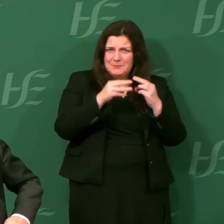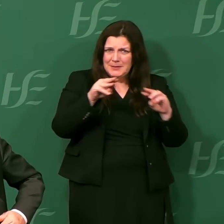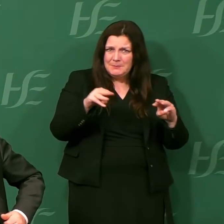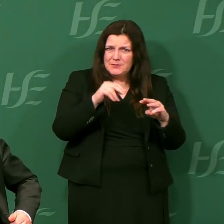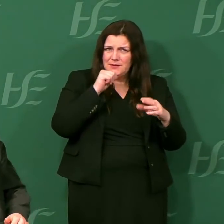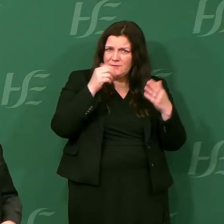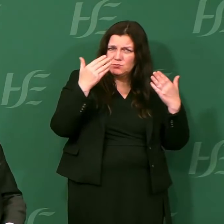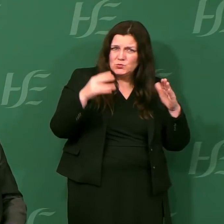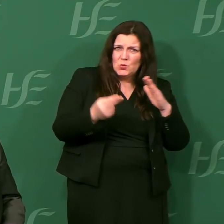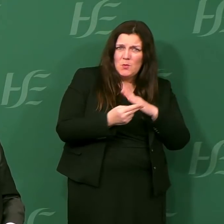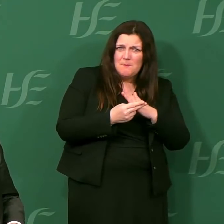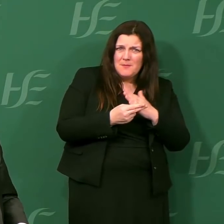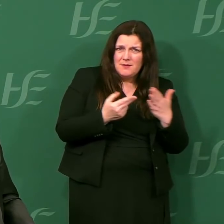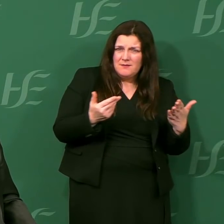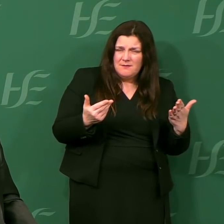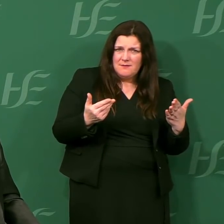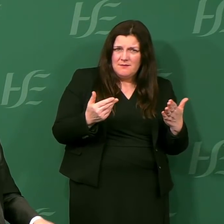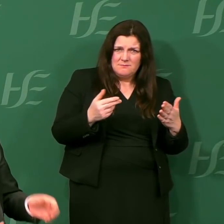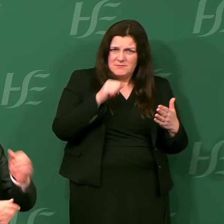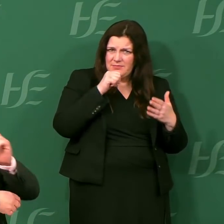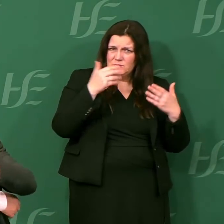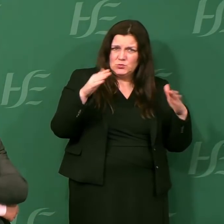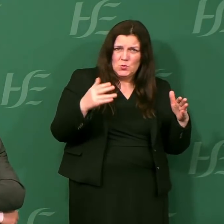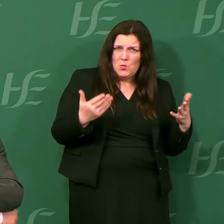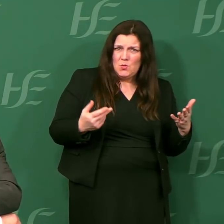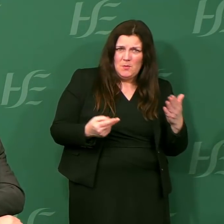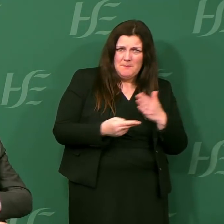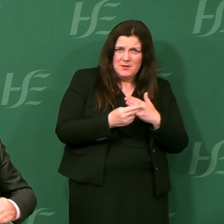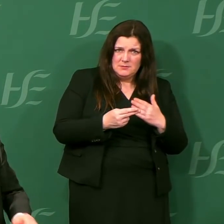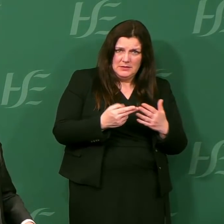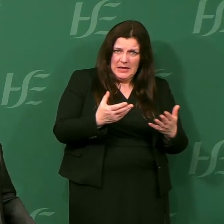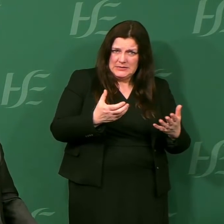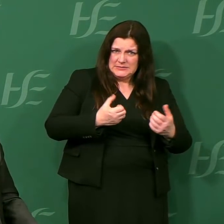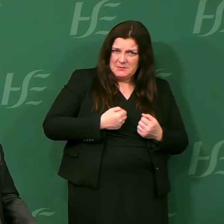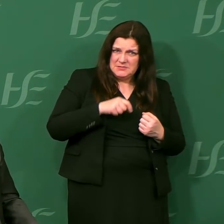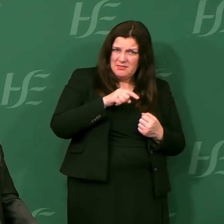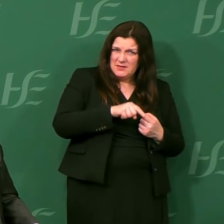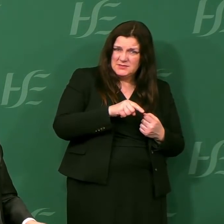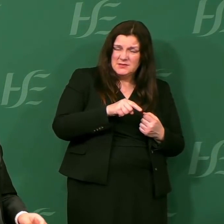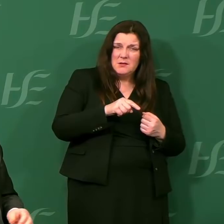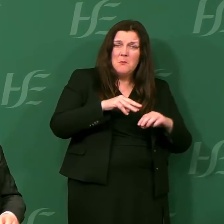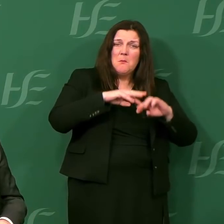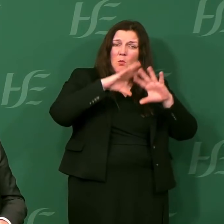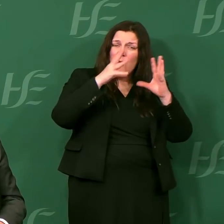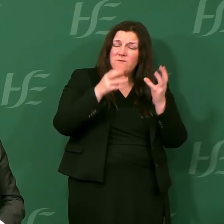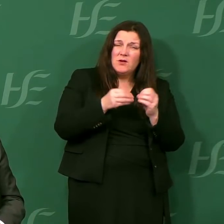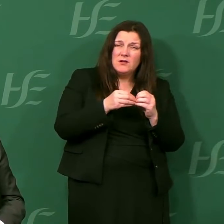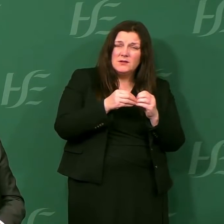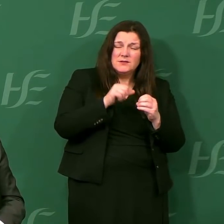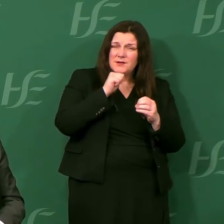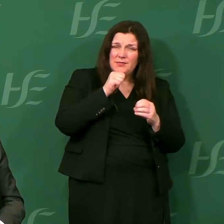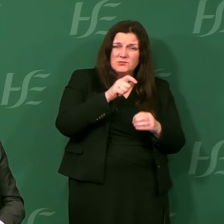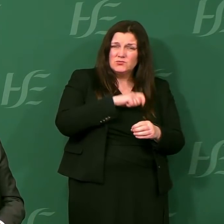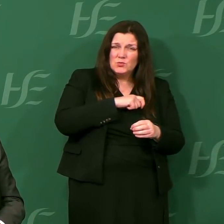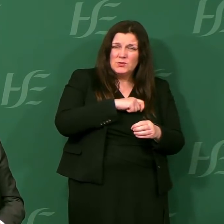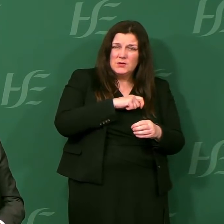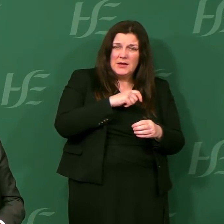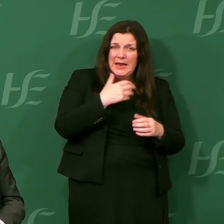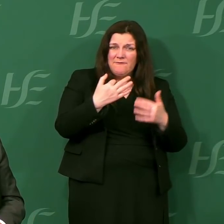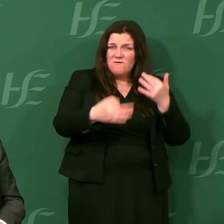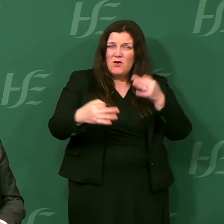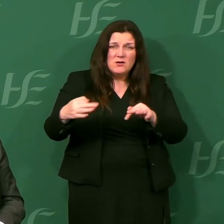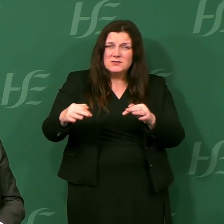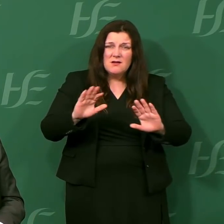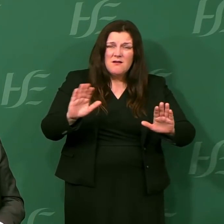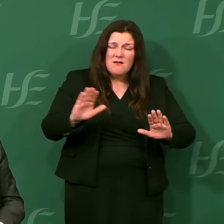weren't turning up, and there were no shows. And wouldn't you accept that in the main, it's not the case that it's anyone's